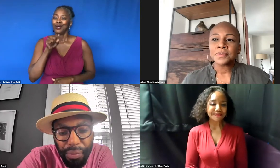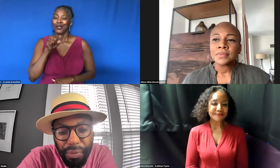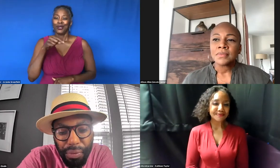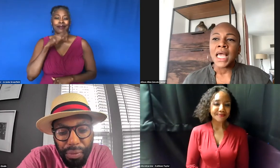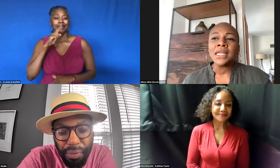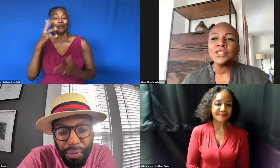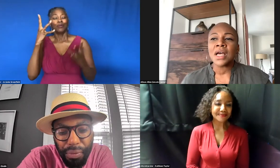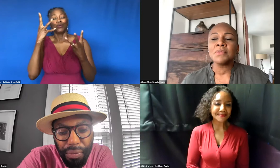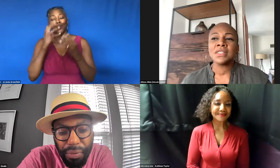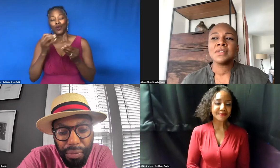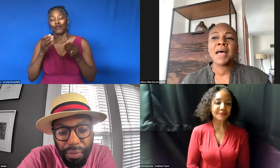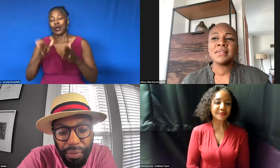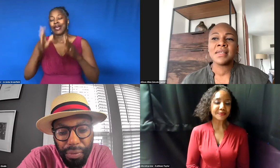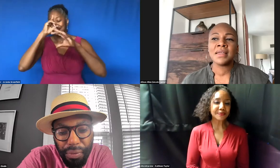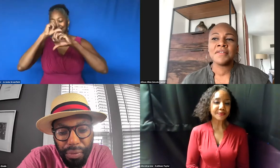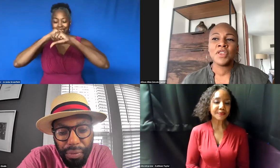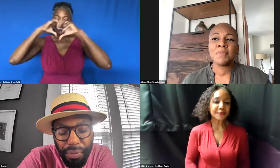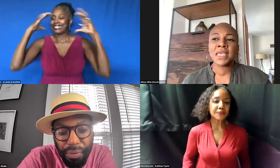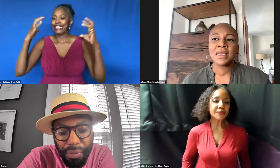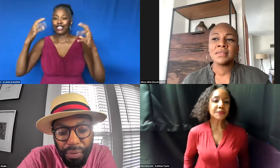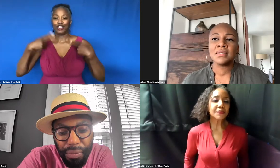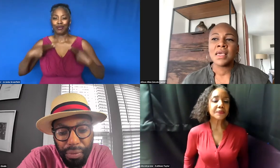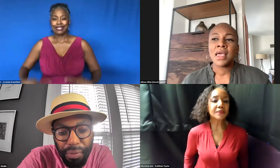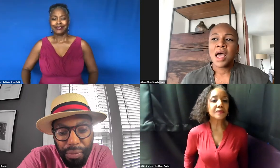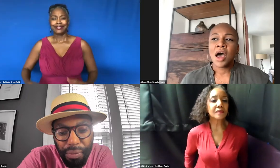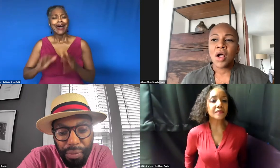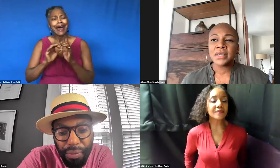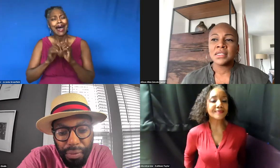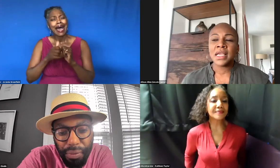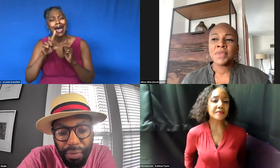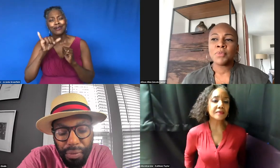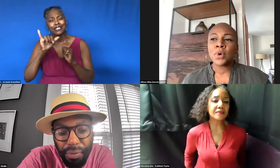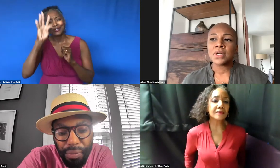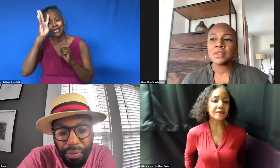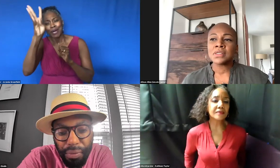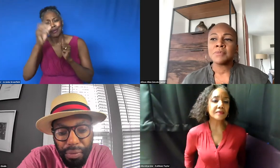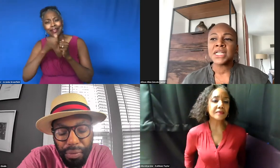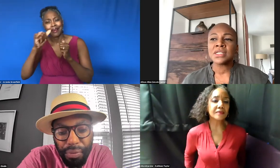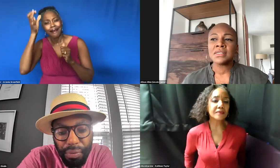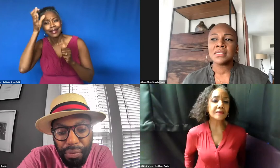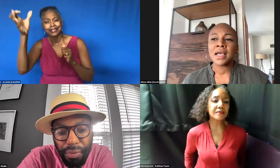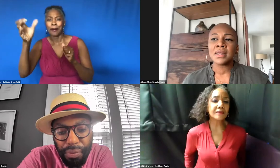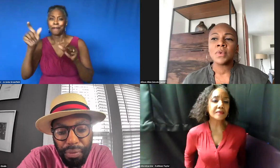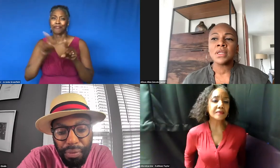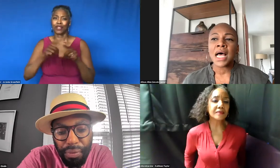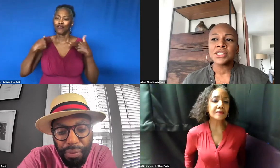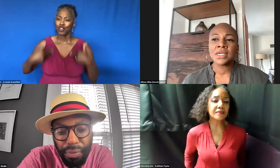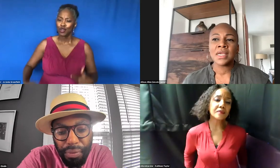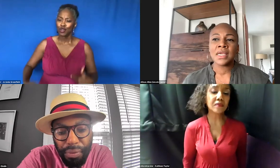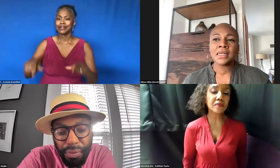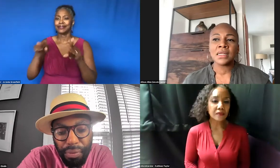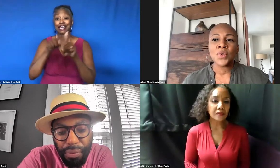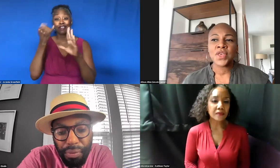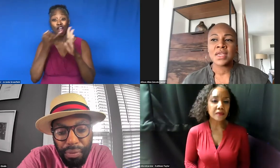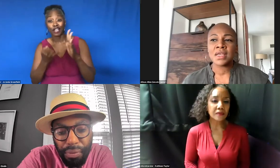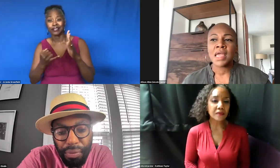world. How did you come to this mindset of human beings, art, and being portals, especially in a society where logic